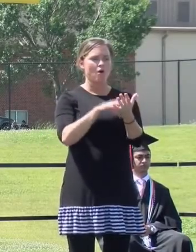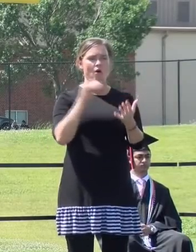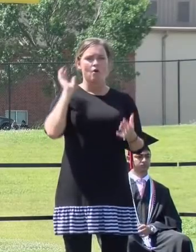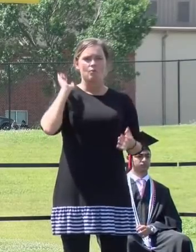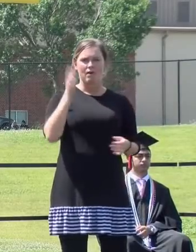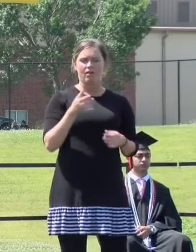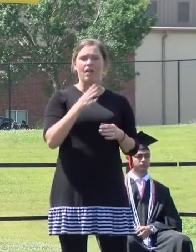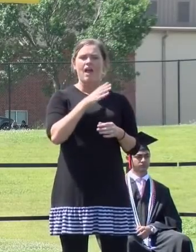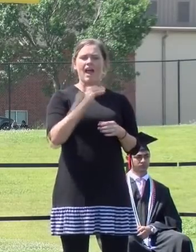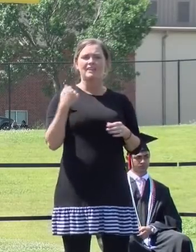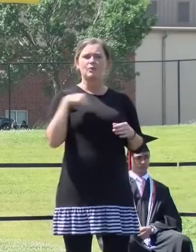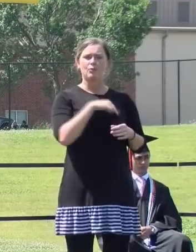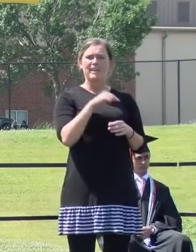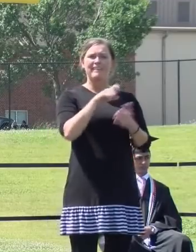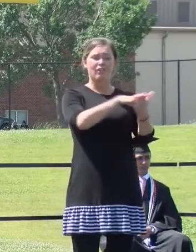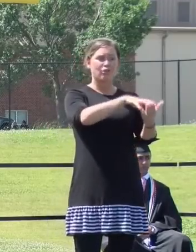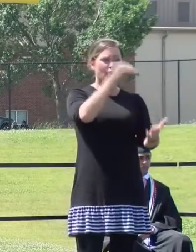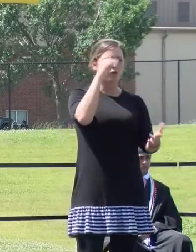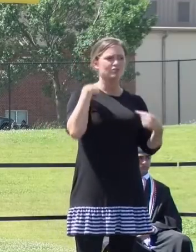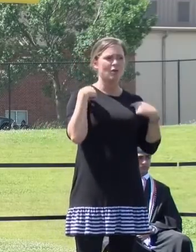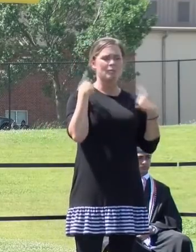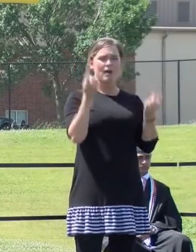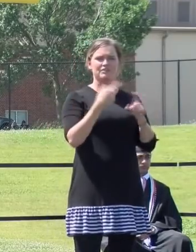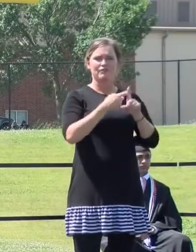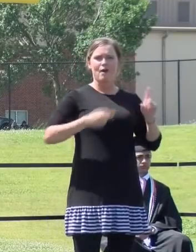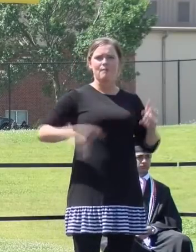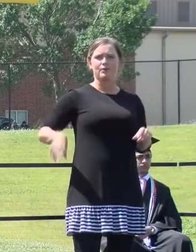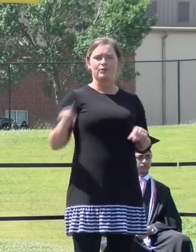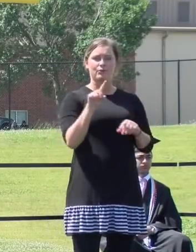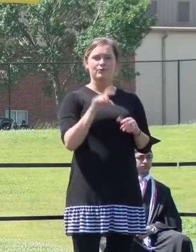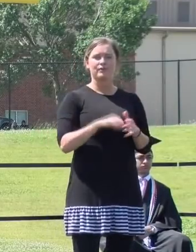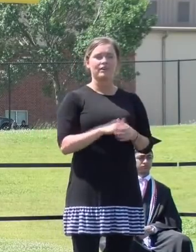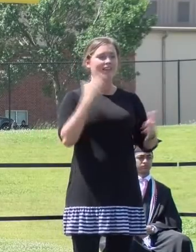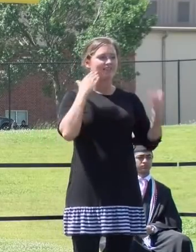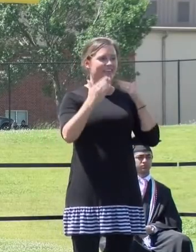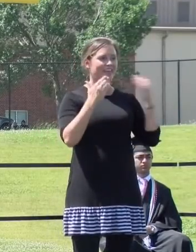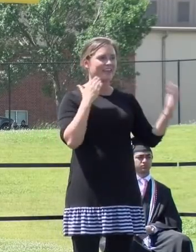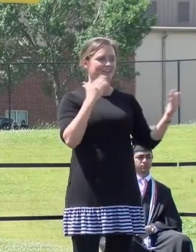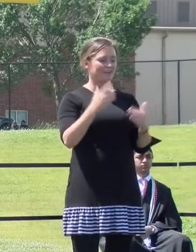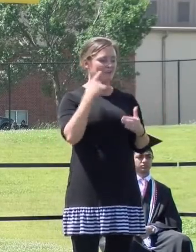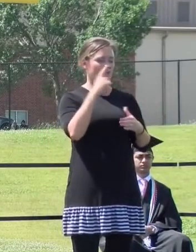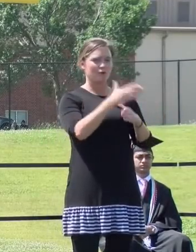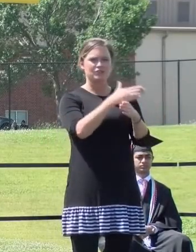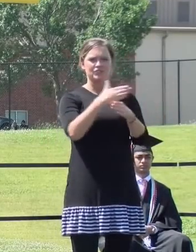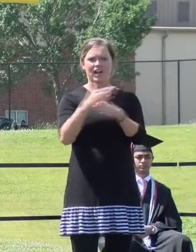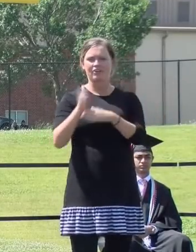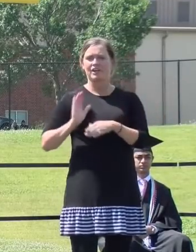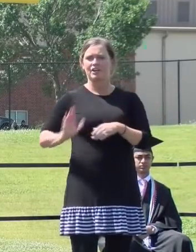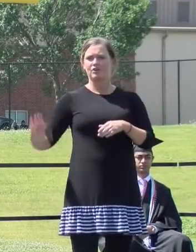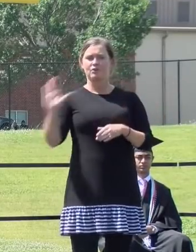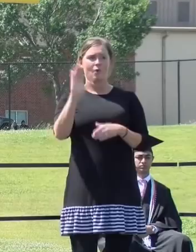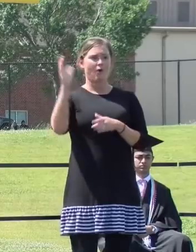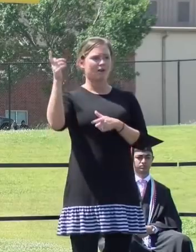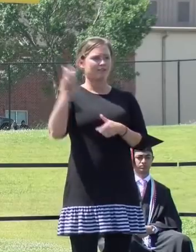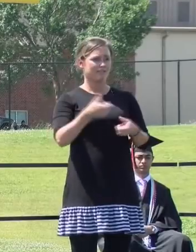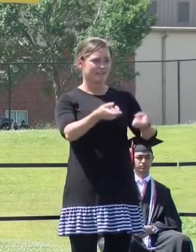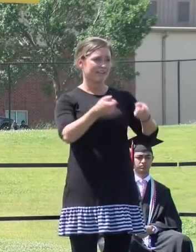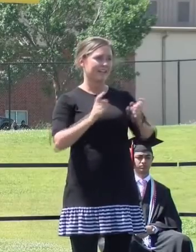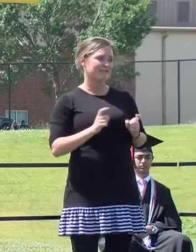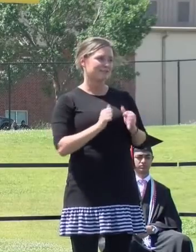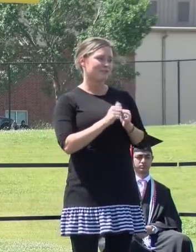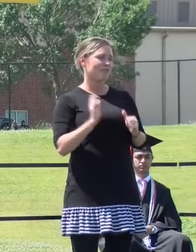And indeed, we've learned so much from you. Thank you for sharing your gifts with